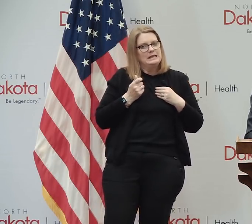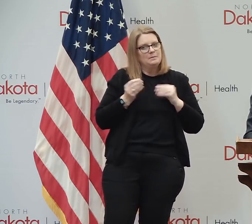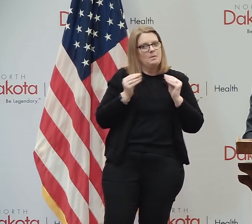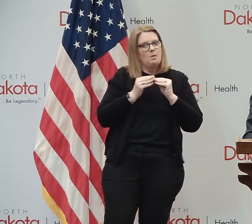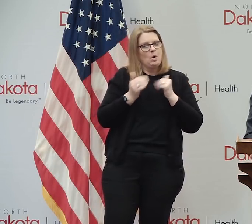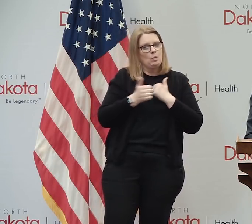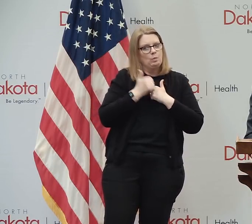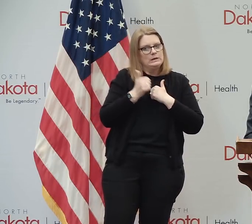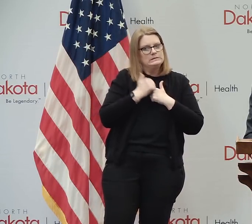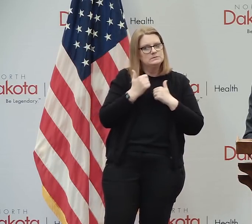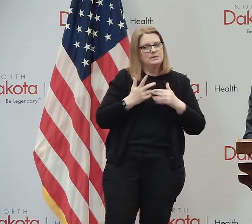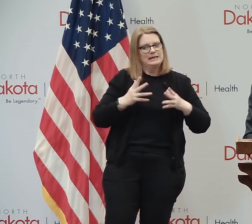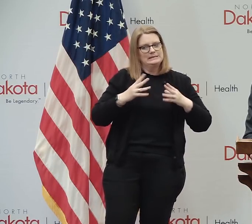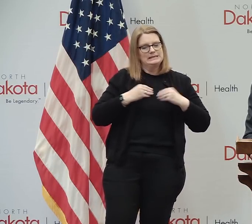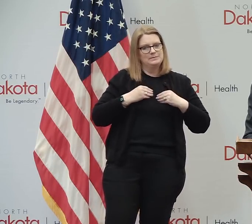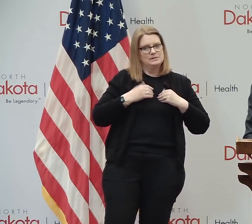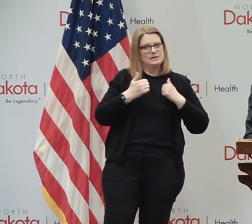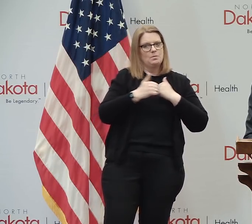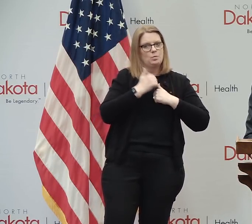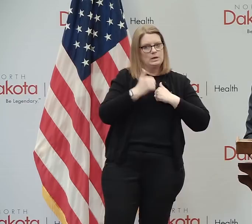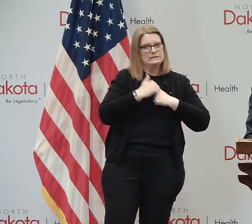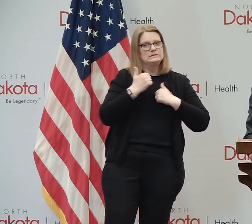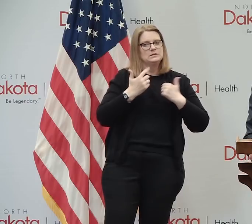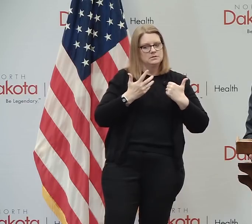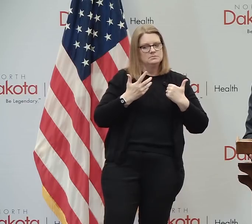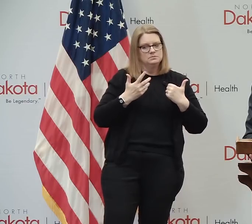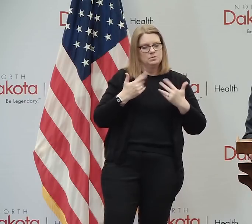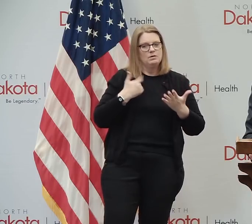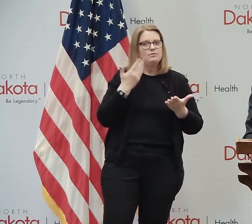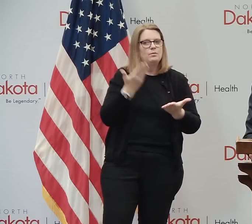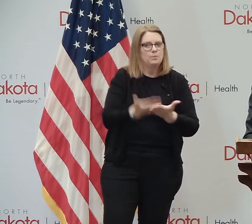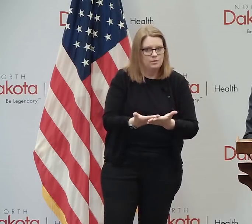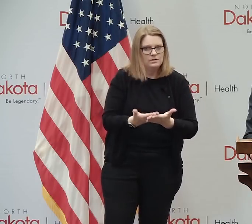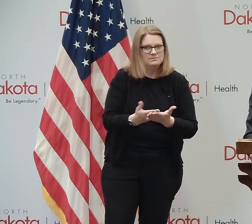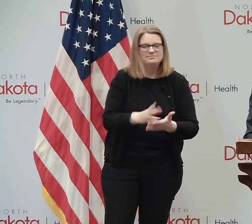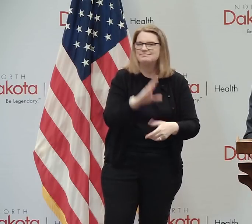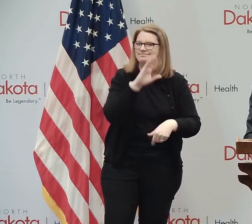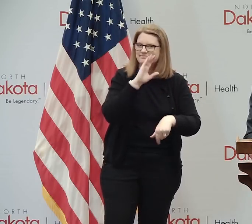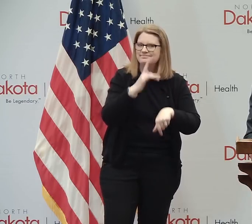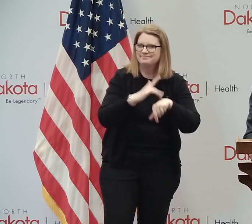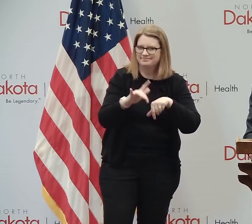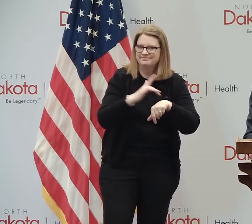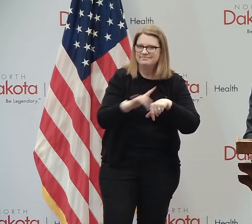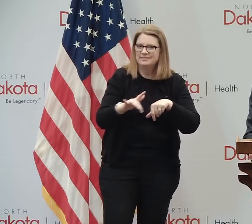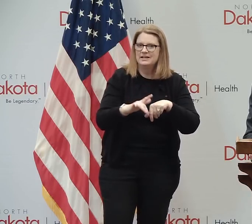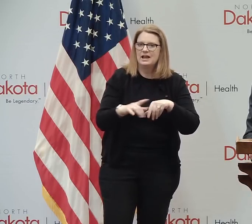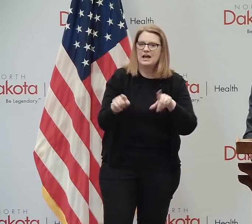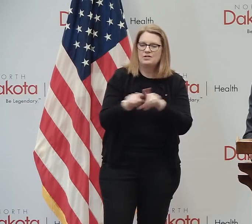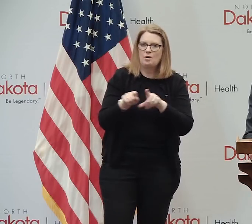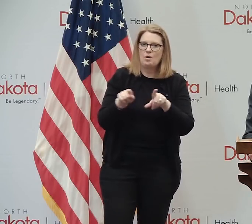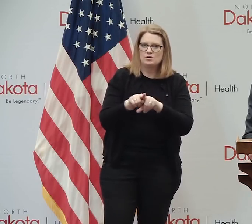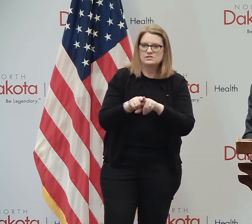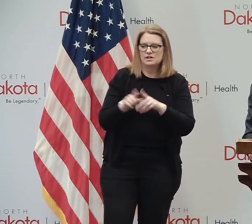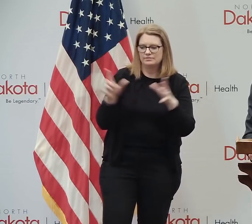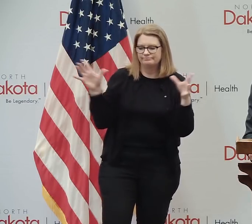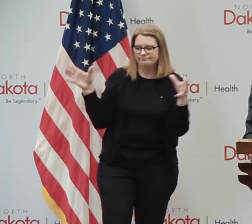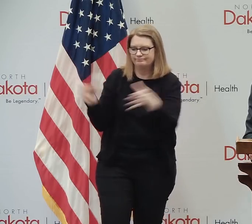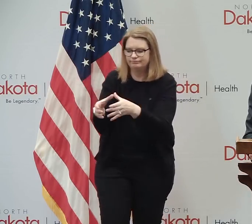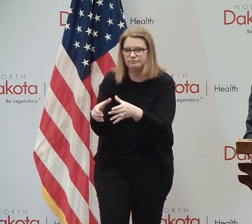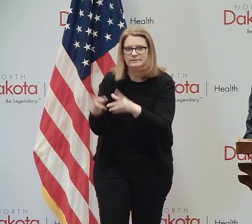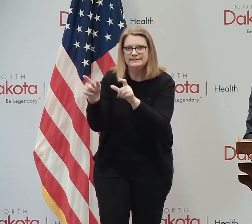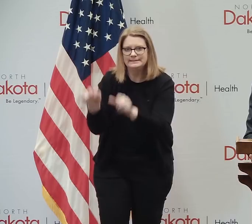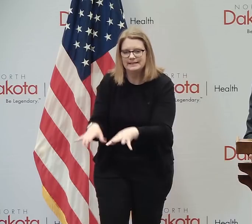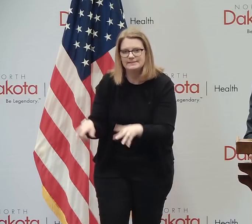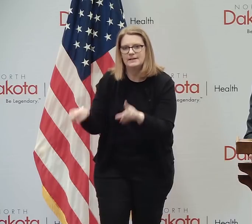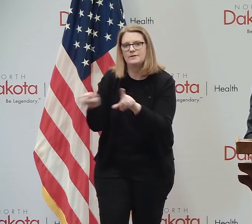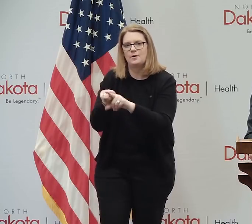because by taking on some risk, we know that we have proven that we've got the capacity to deploy both testing and contact tracing